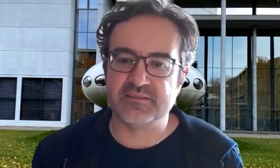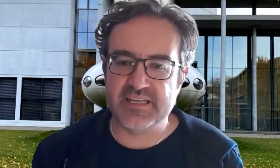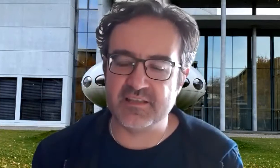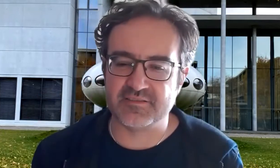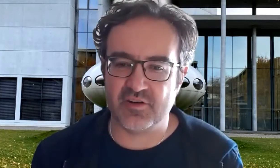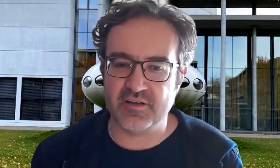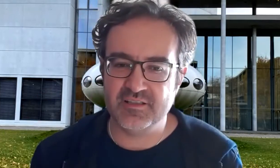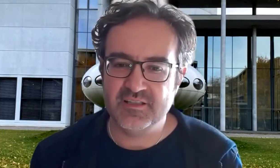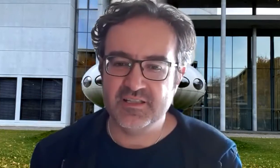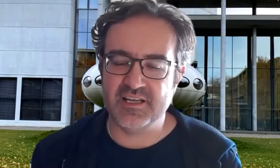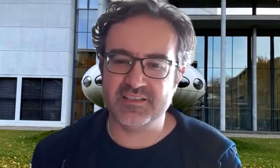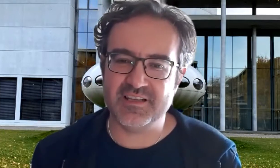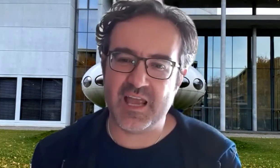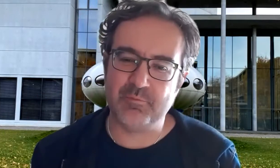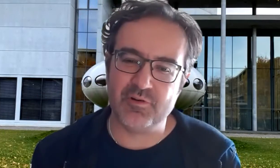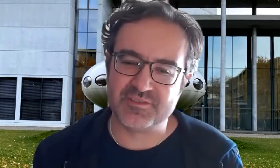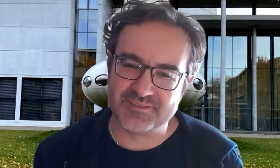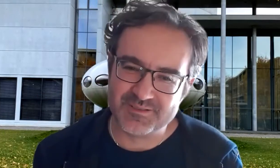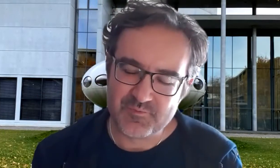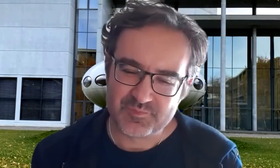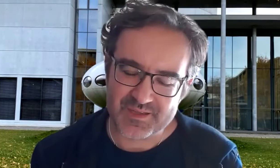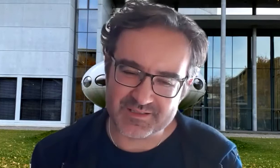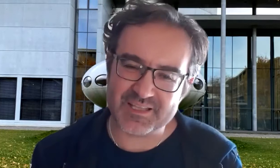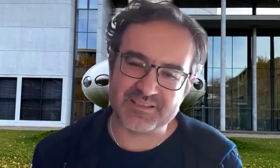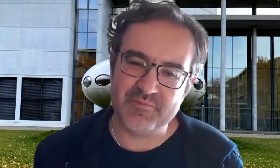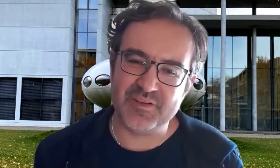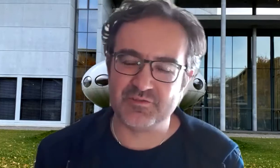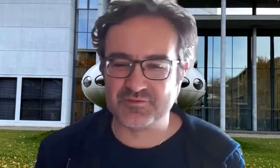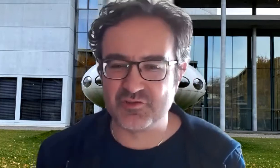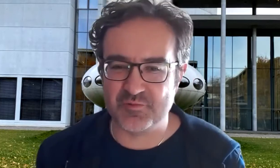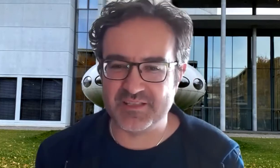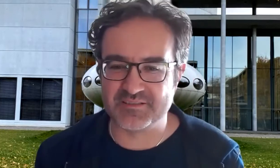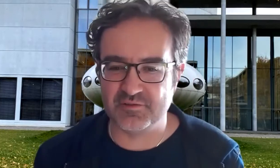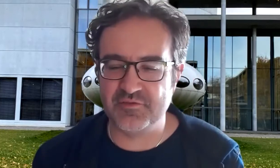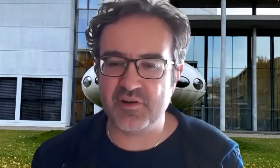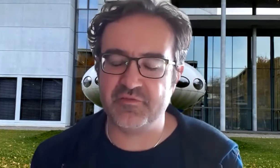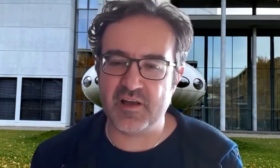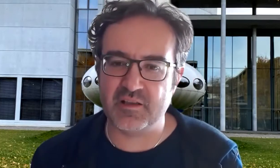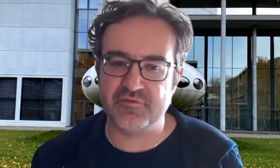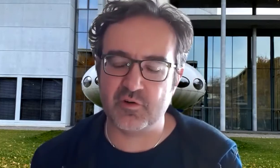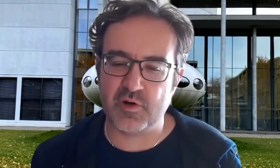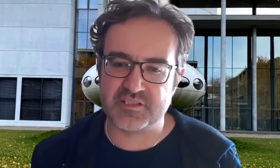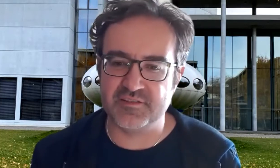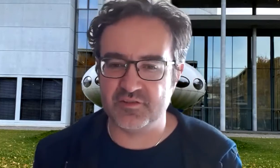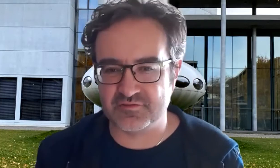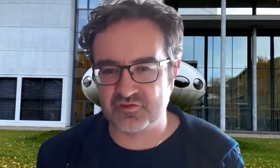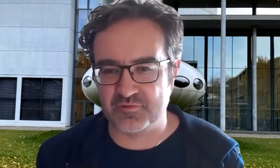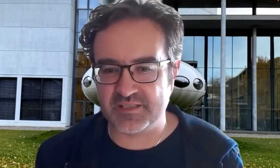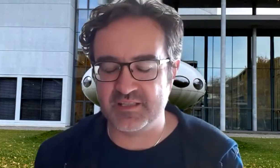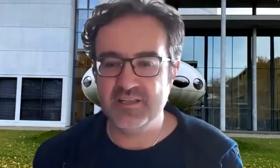singing the song, and then I posted that same video on social media. So if you are watching the video on social media, you